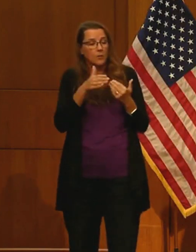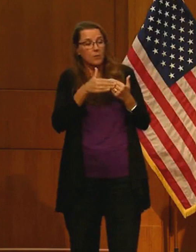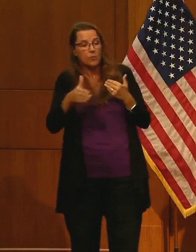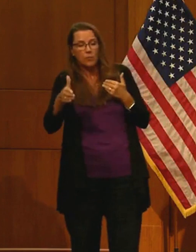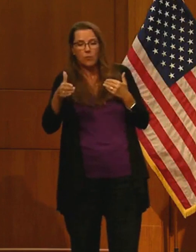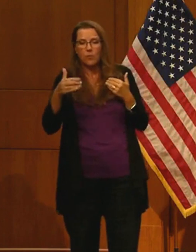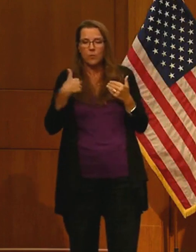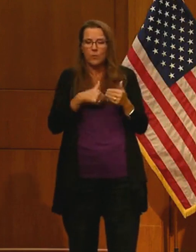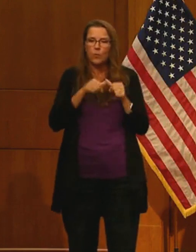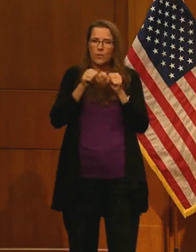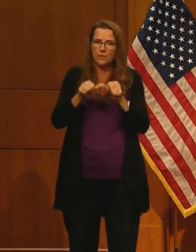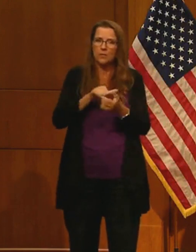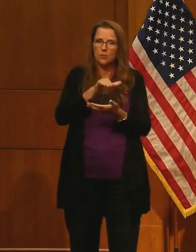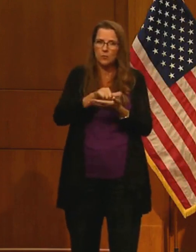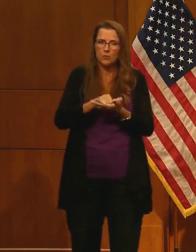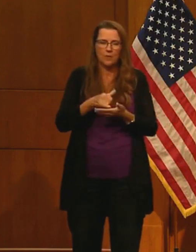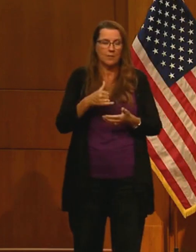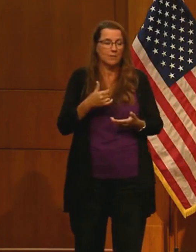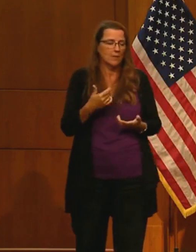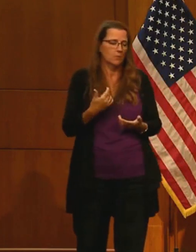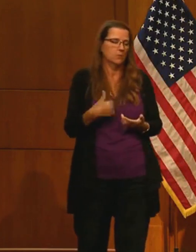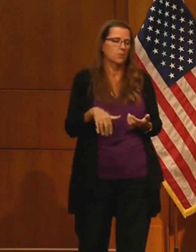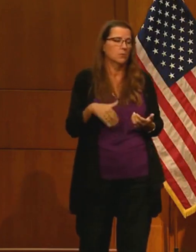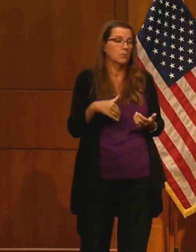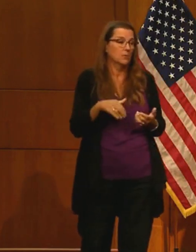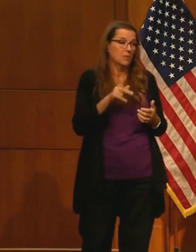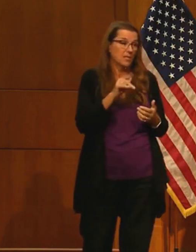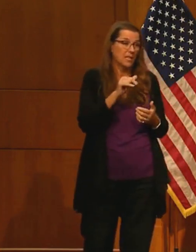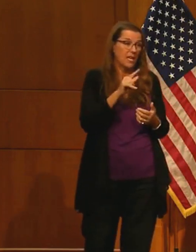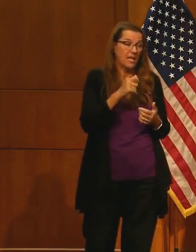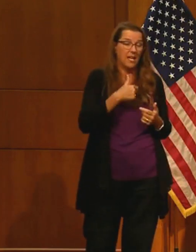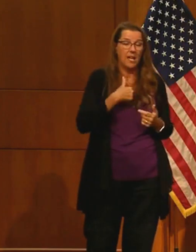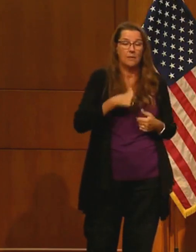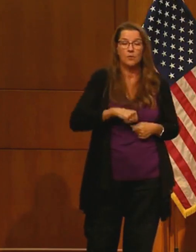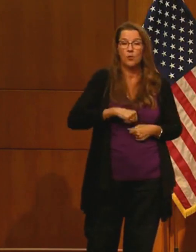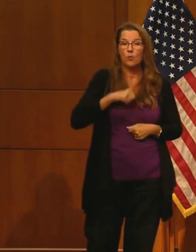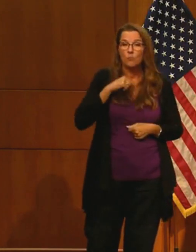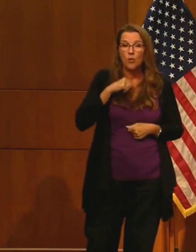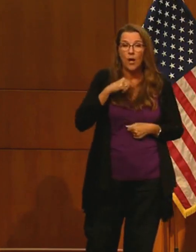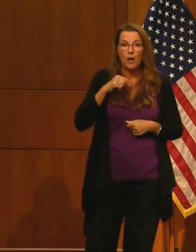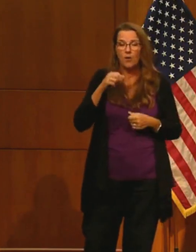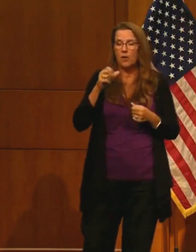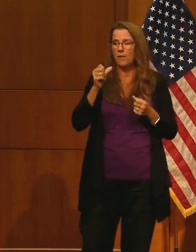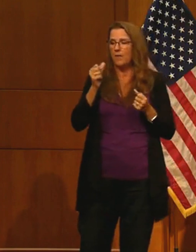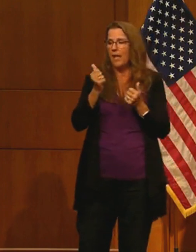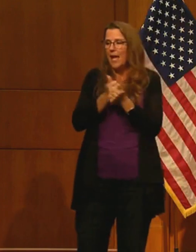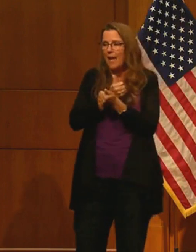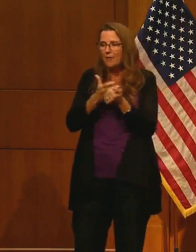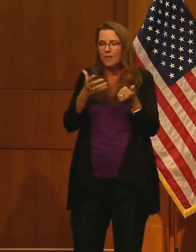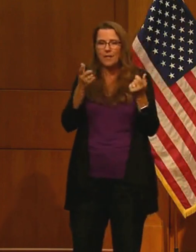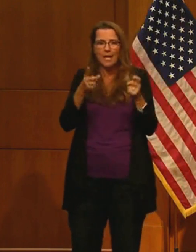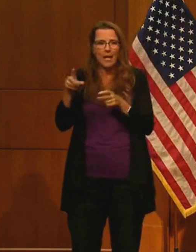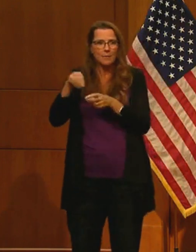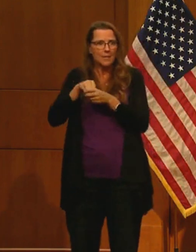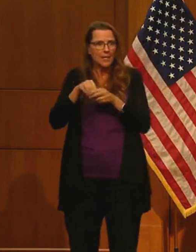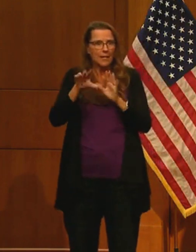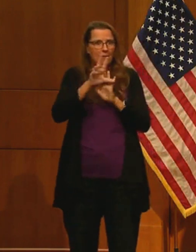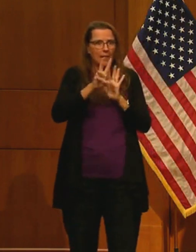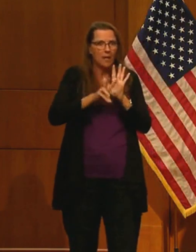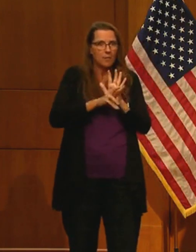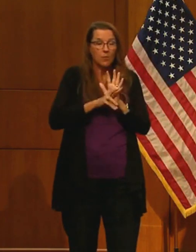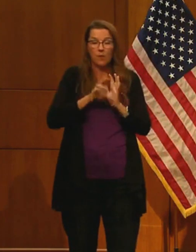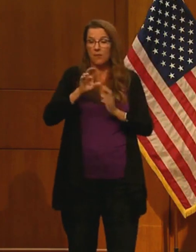that. I couldn't be prouder, Kate, of the efforts that have gone on in this Commonwealth. We're the most